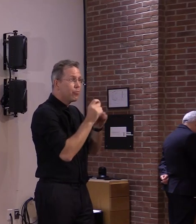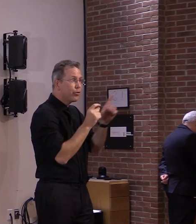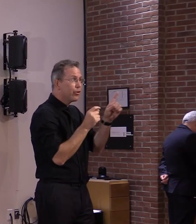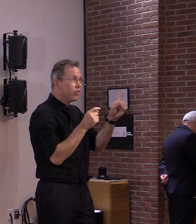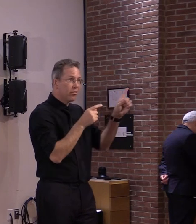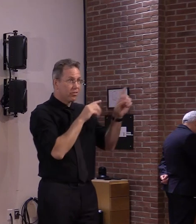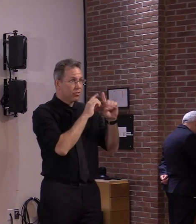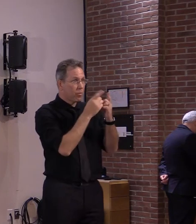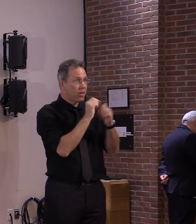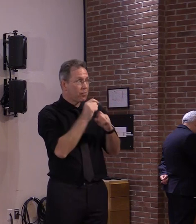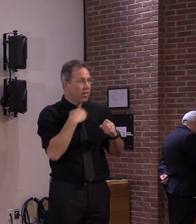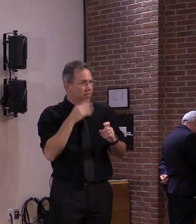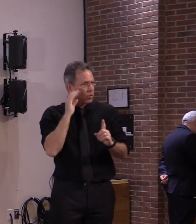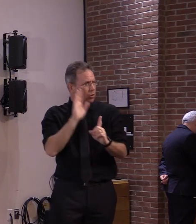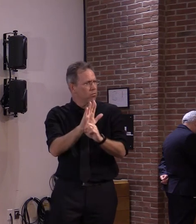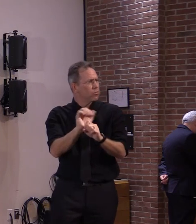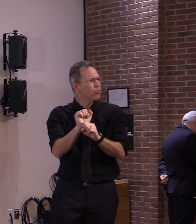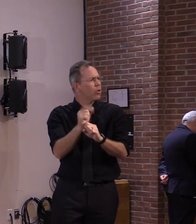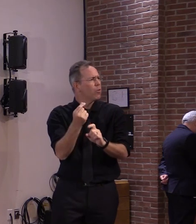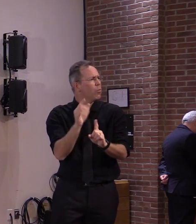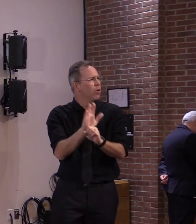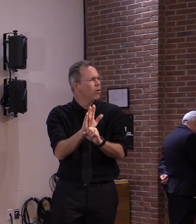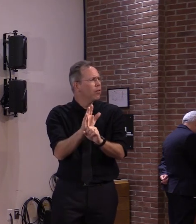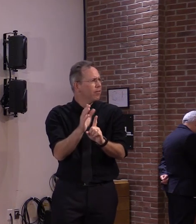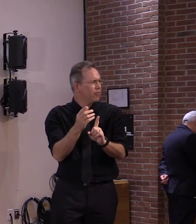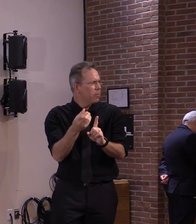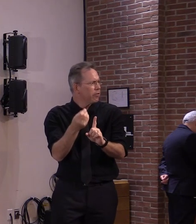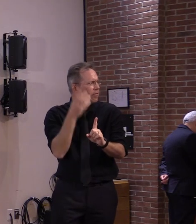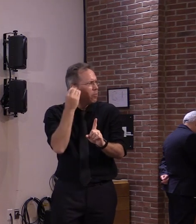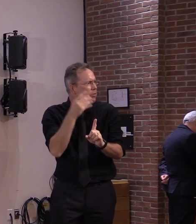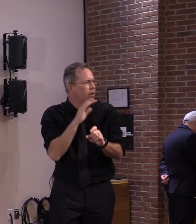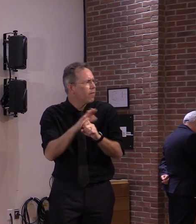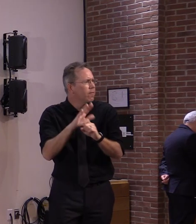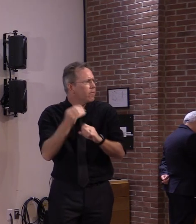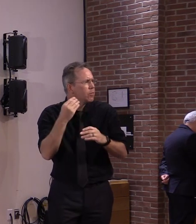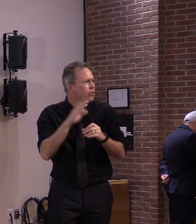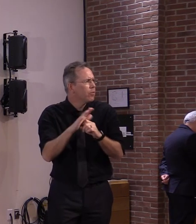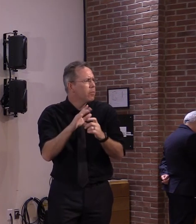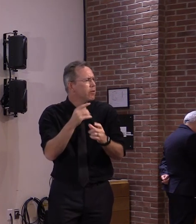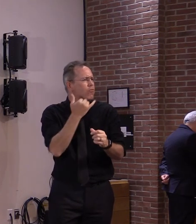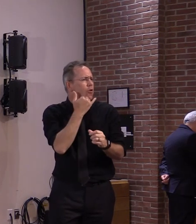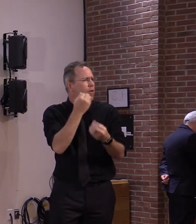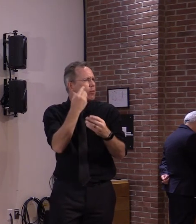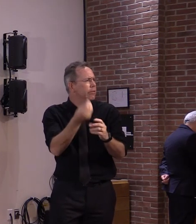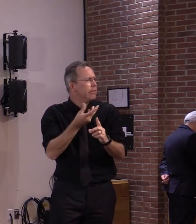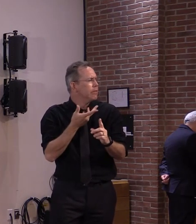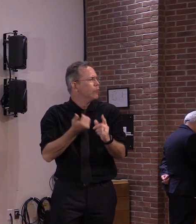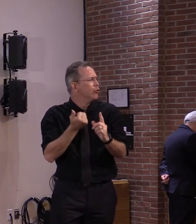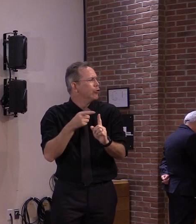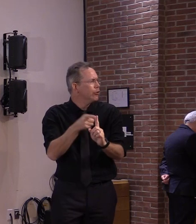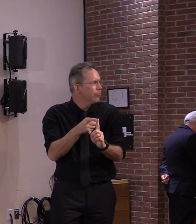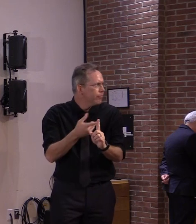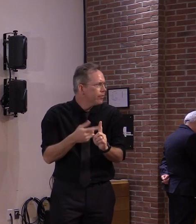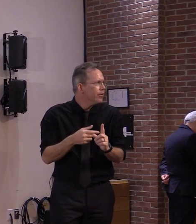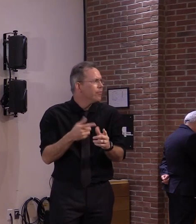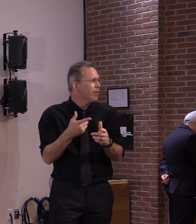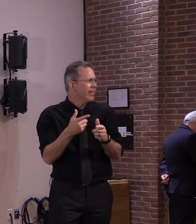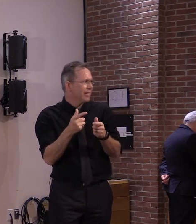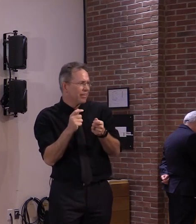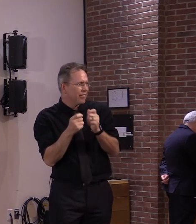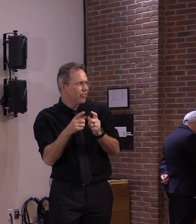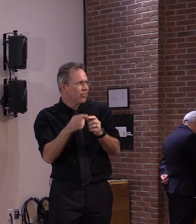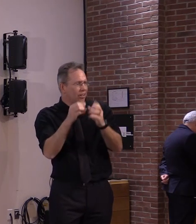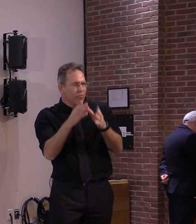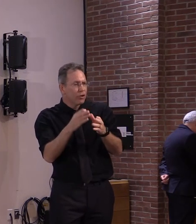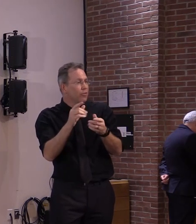we found that maybe the information they provided was incorrect, and that changed the status of their claim. It